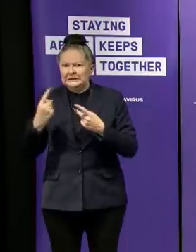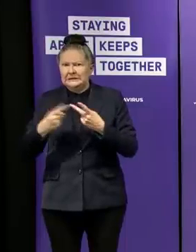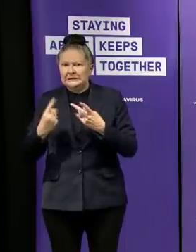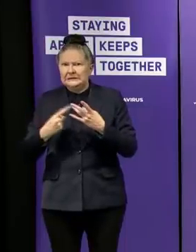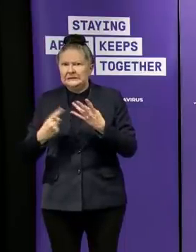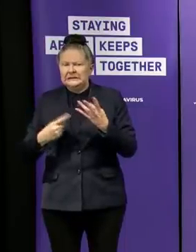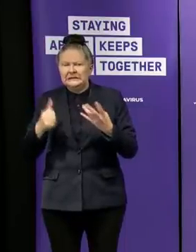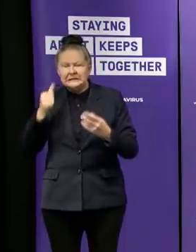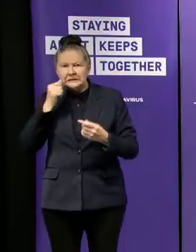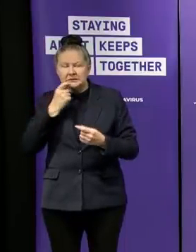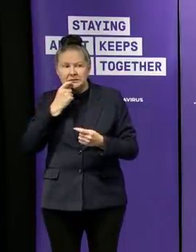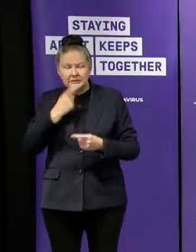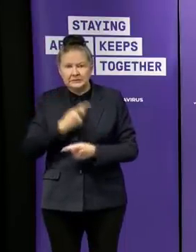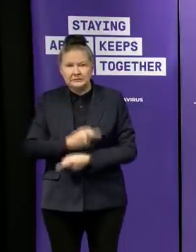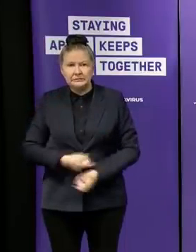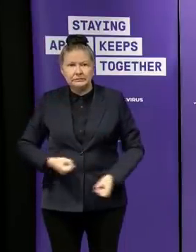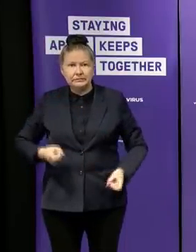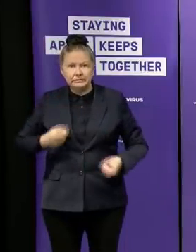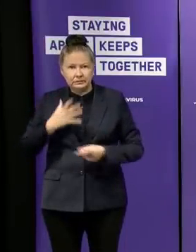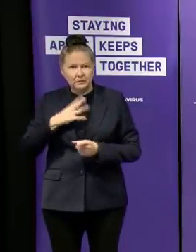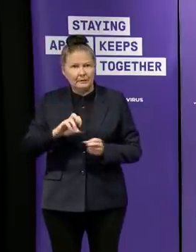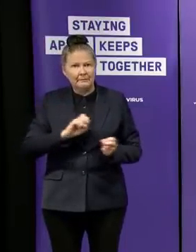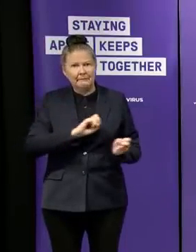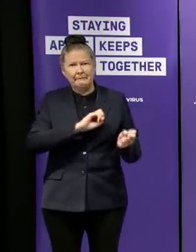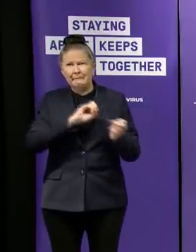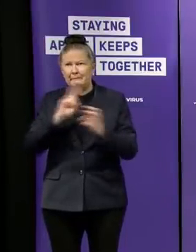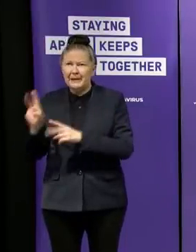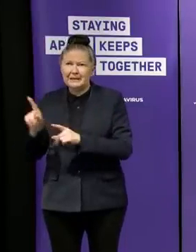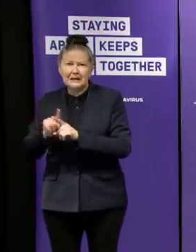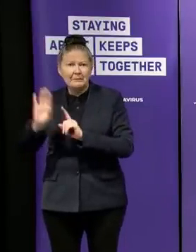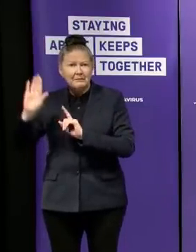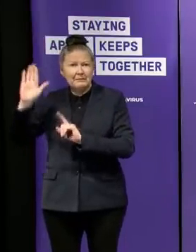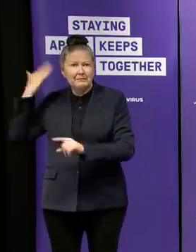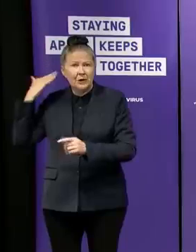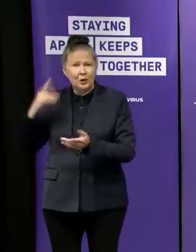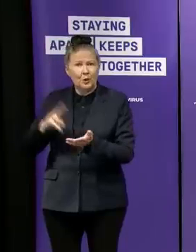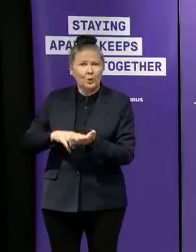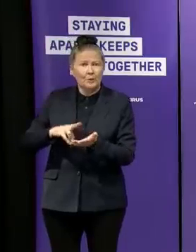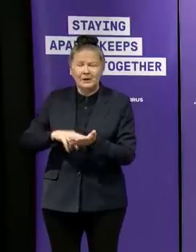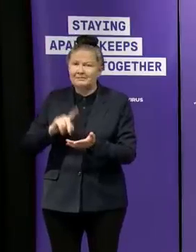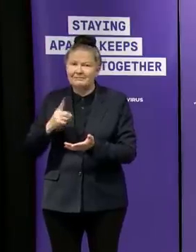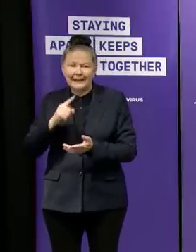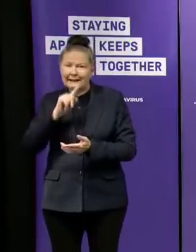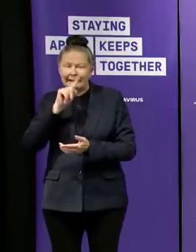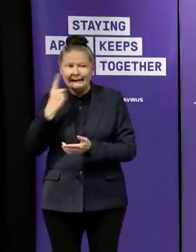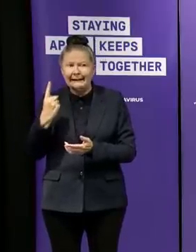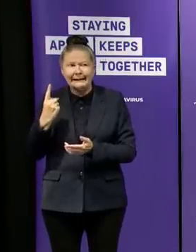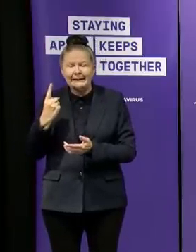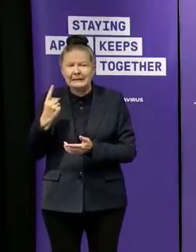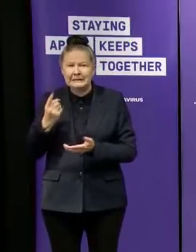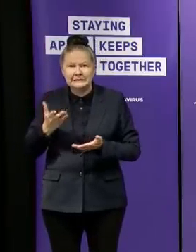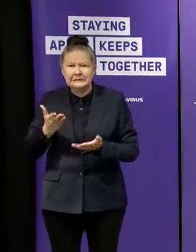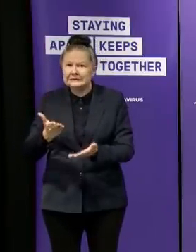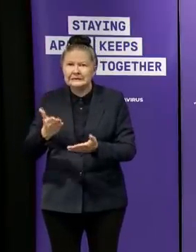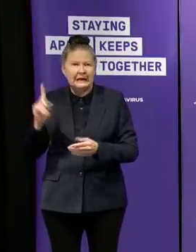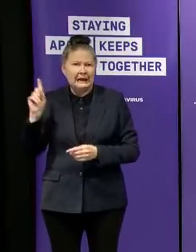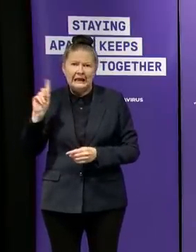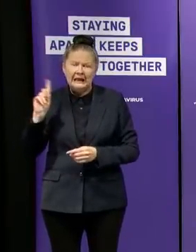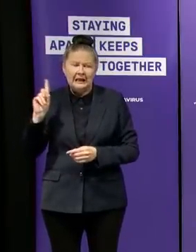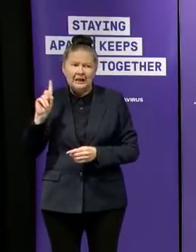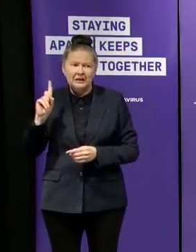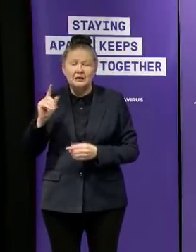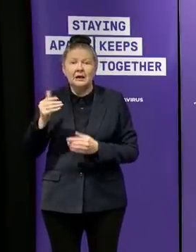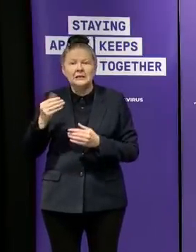frustrating. We'd love to have people back as close to normal as possible, but some of those things are not really an option just now. They may, in